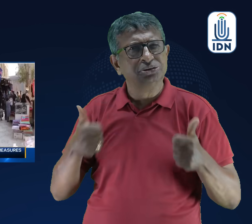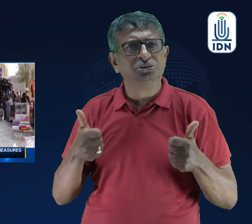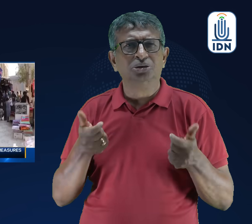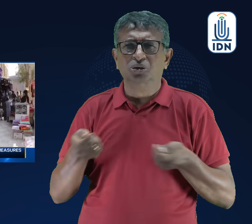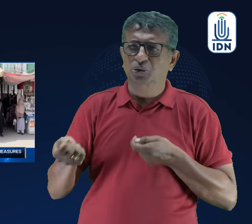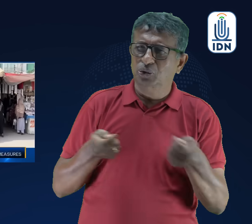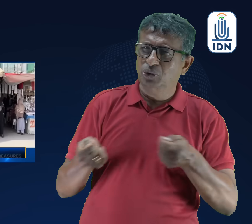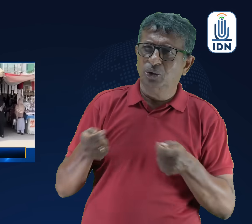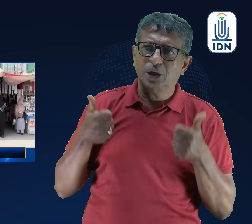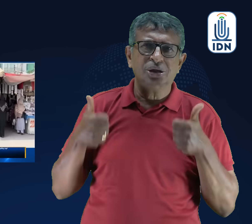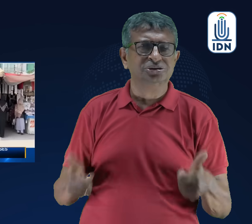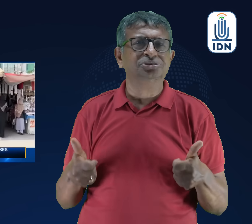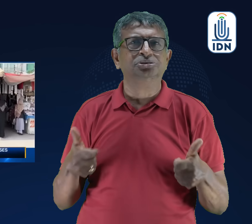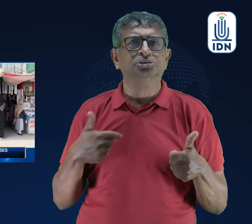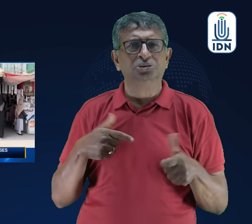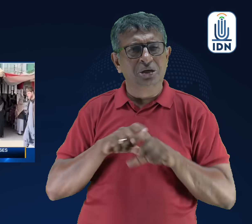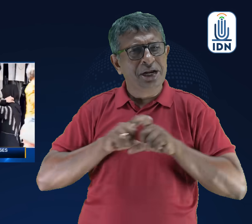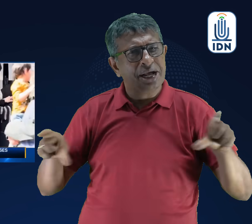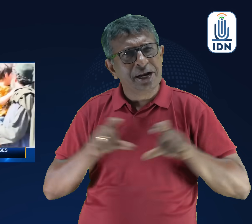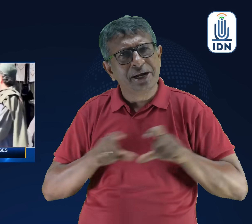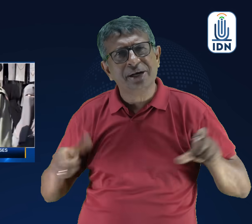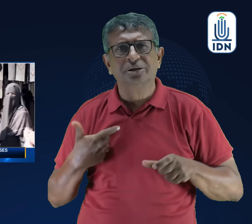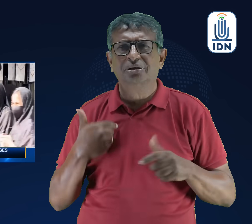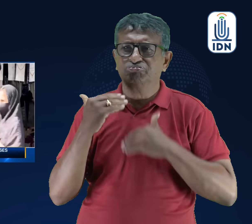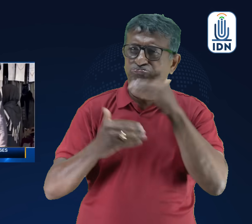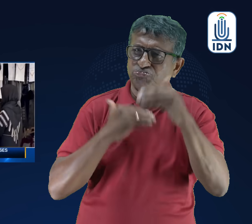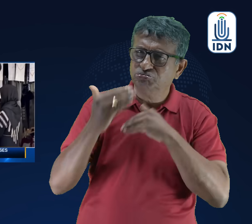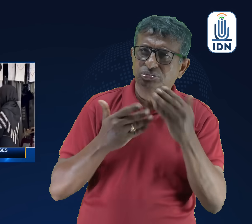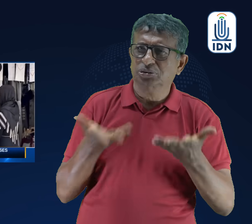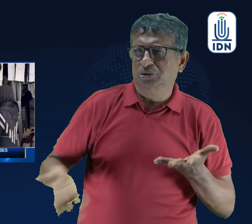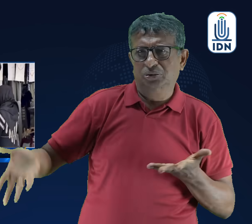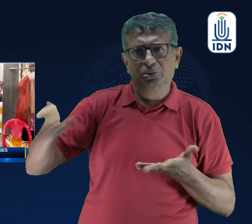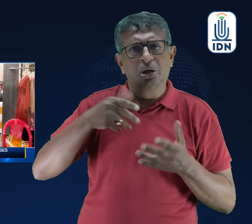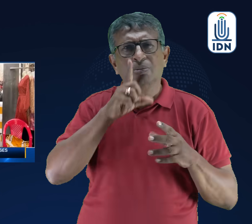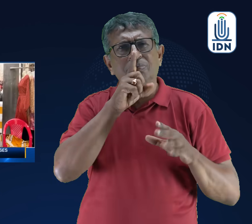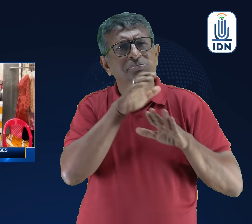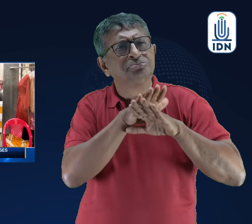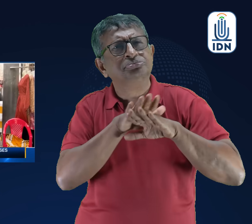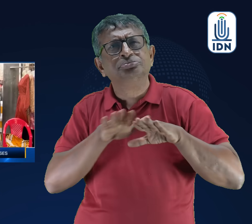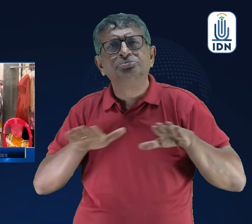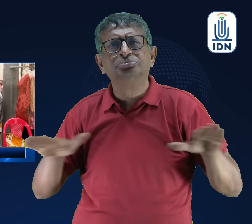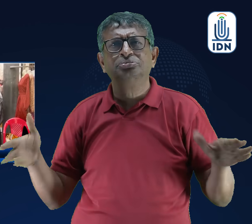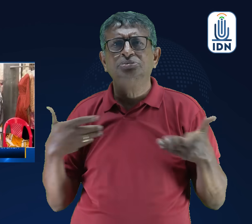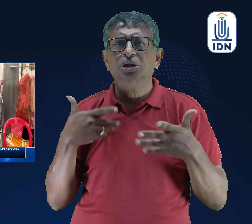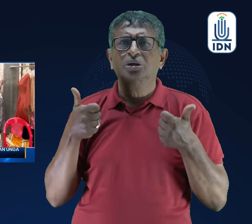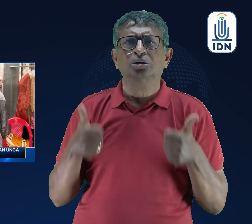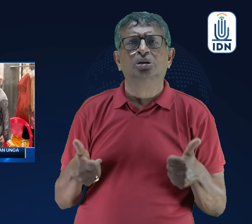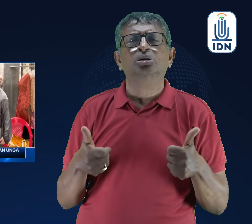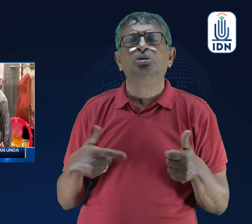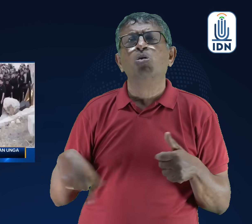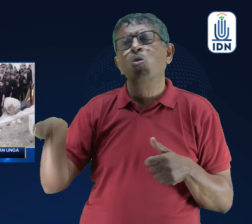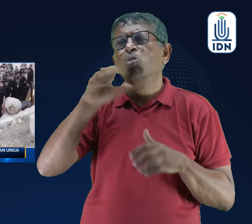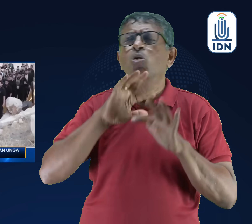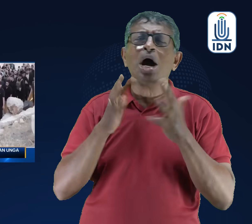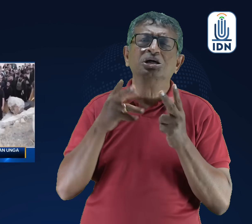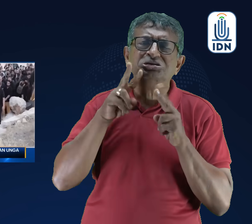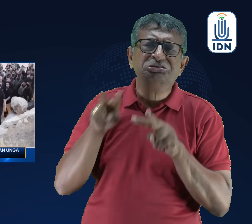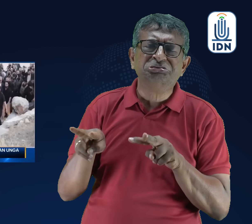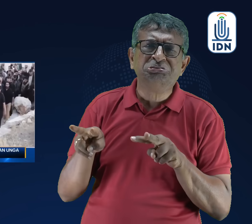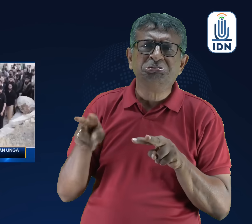must not abandon the millions of Afghan women. And it's not just about the Taliban. The entire world is moving in this direction. Look at what's happening in Syria. It is